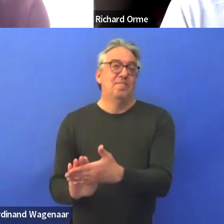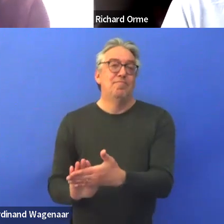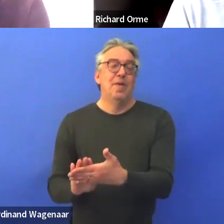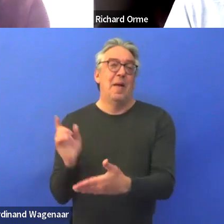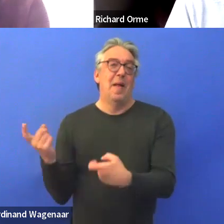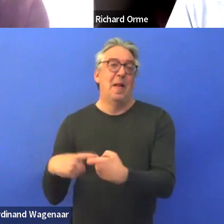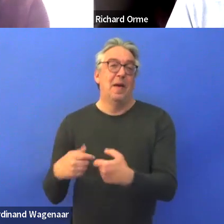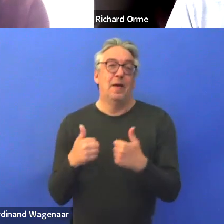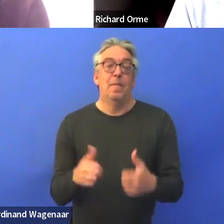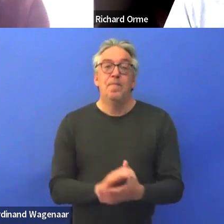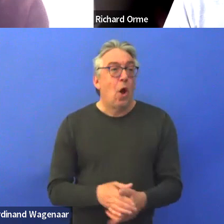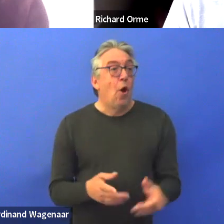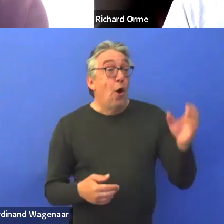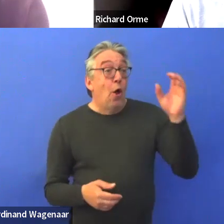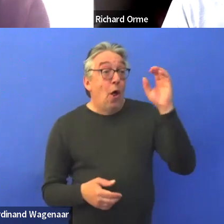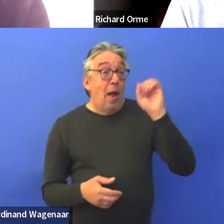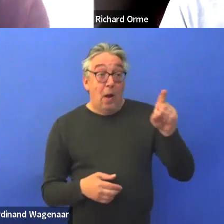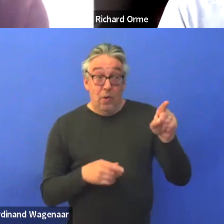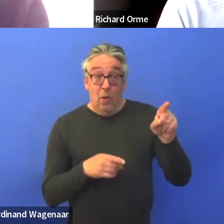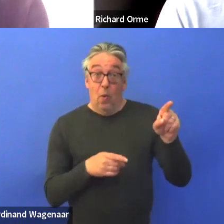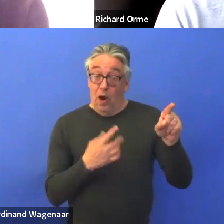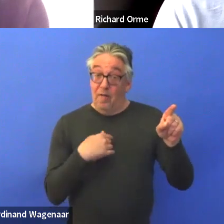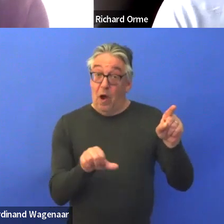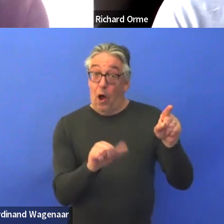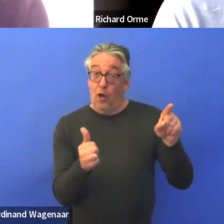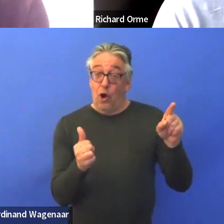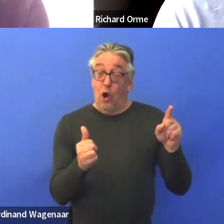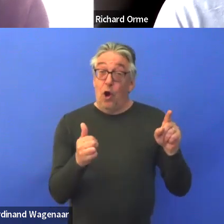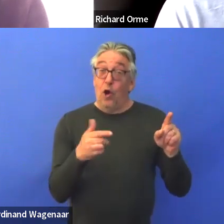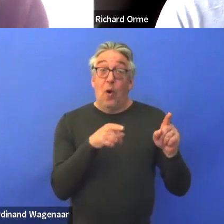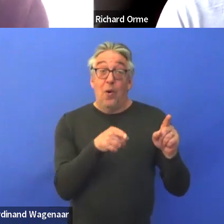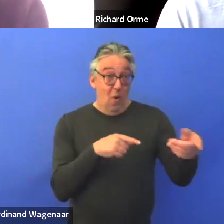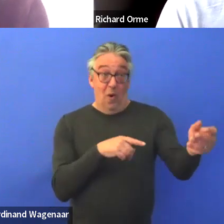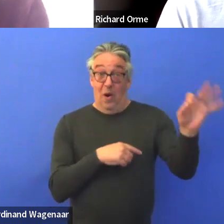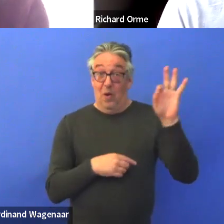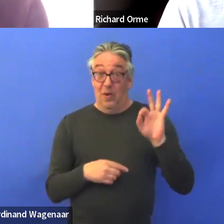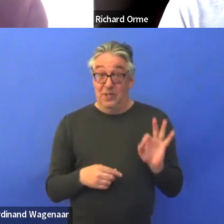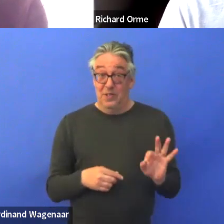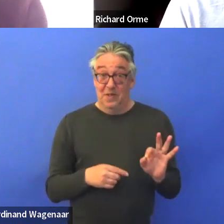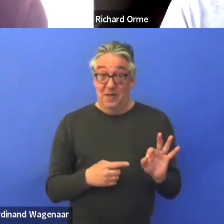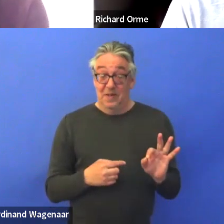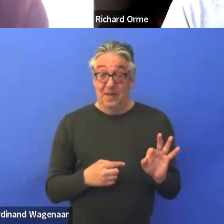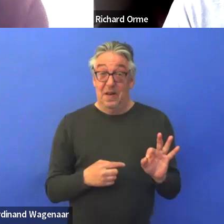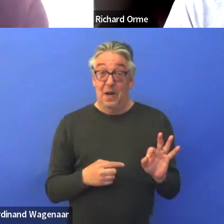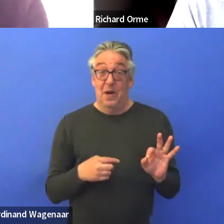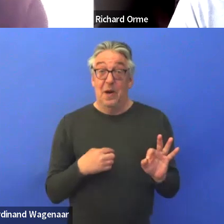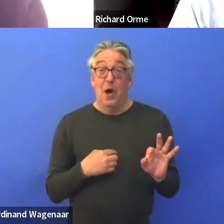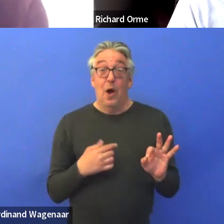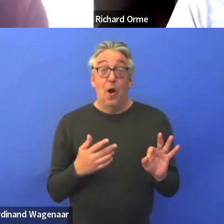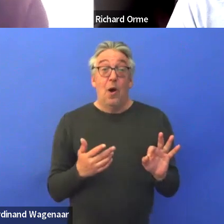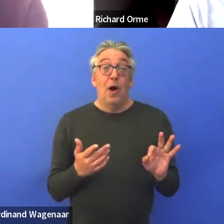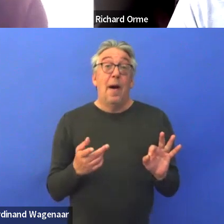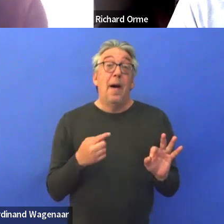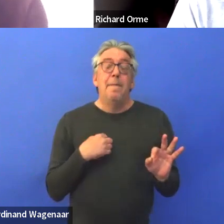Then Alejandro, you broaden the question out to what about more complex stuff? So what I'm so excited about is